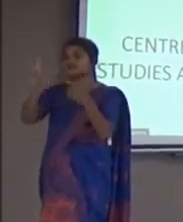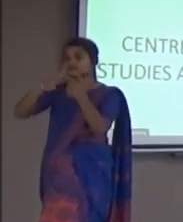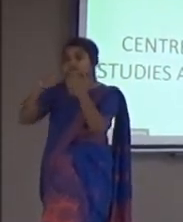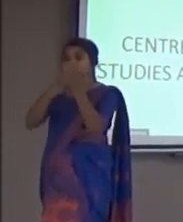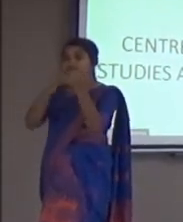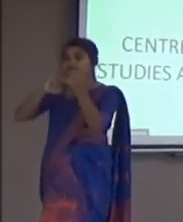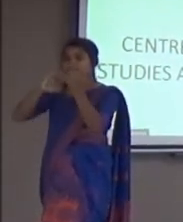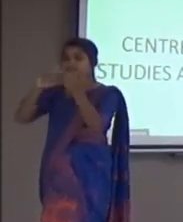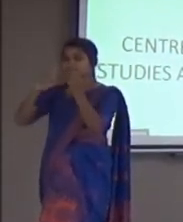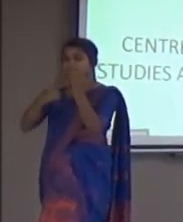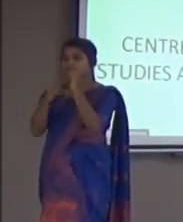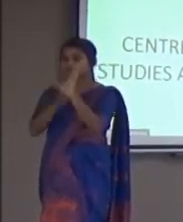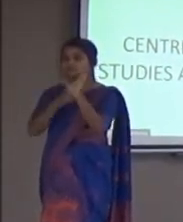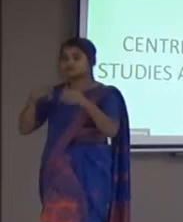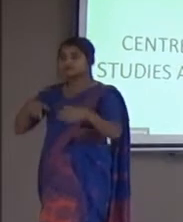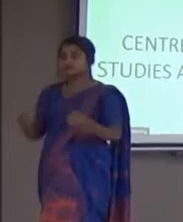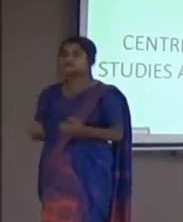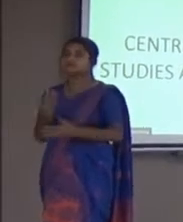Just now we have inaugurated